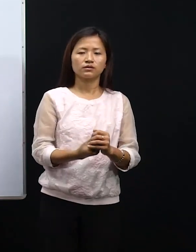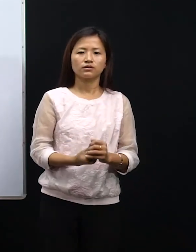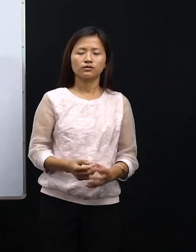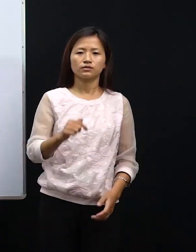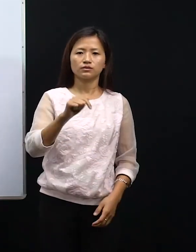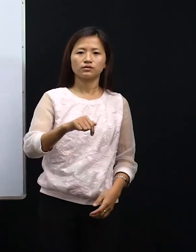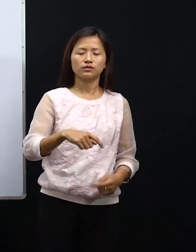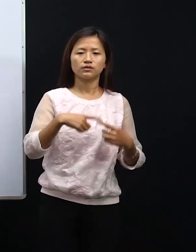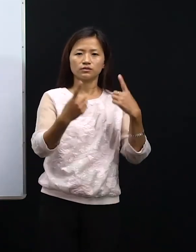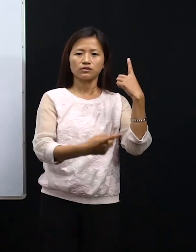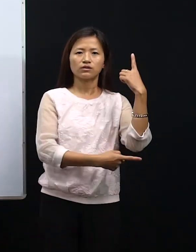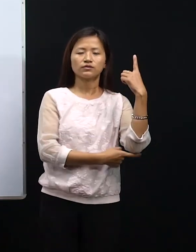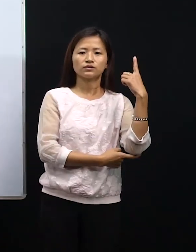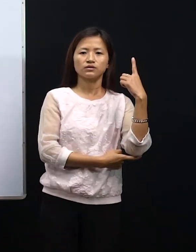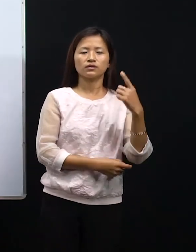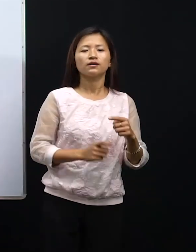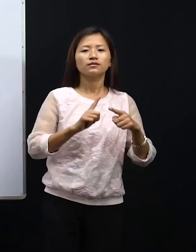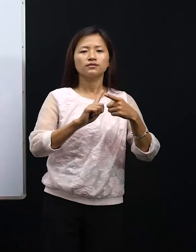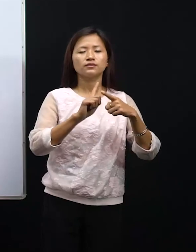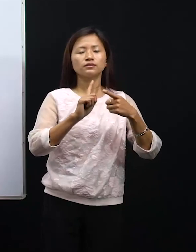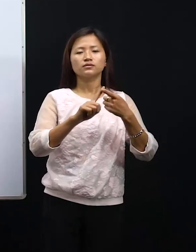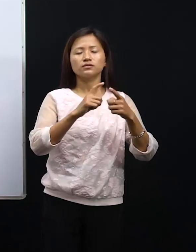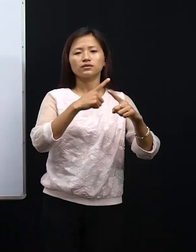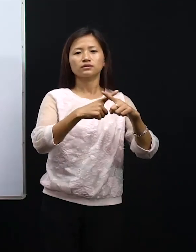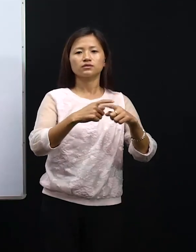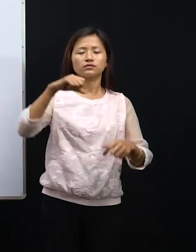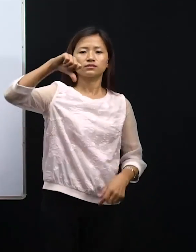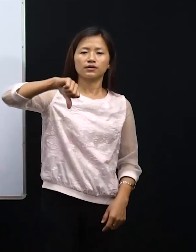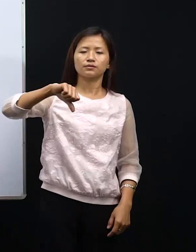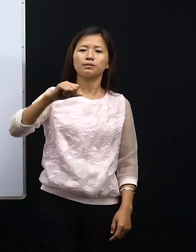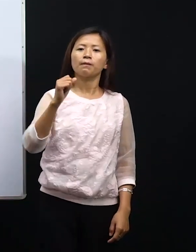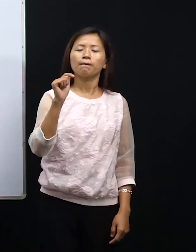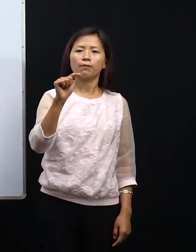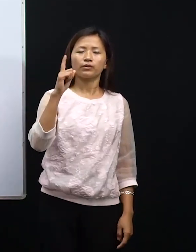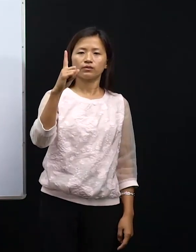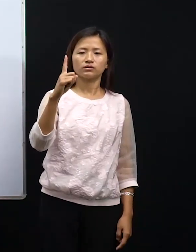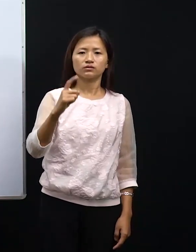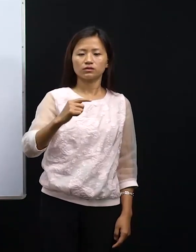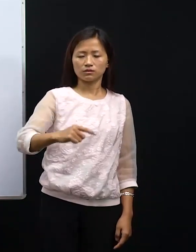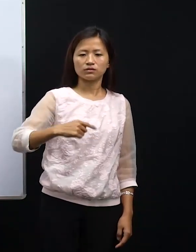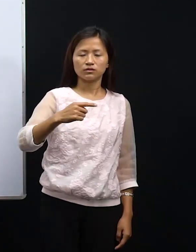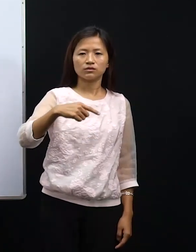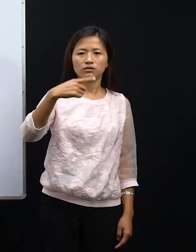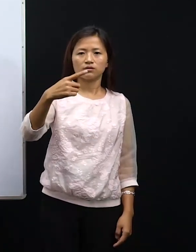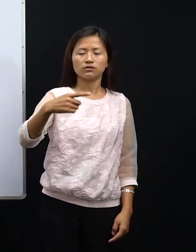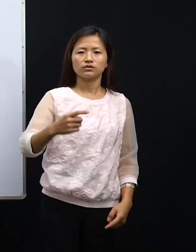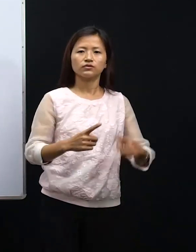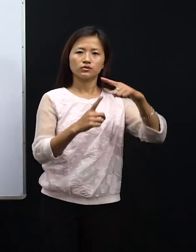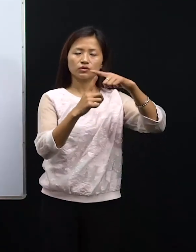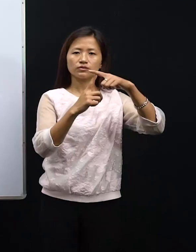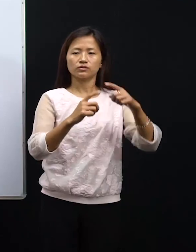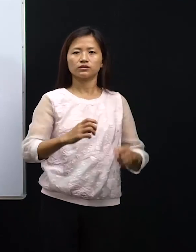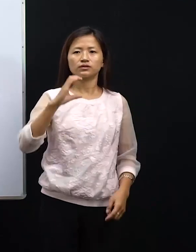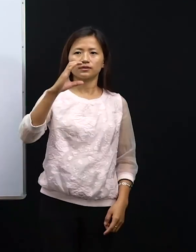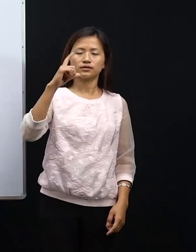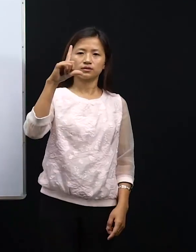with this, we have come to the end of the exercise 9.1. We will continue with the rest of the topics in the next